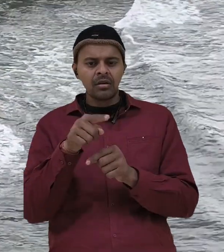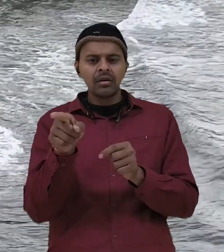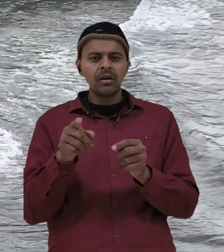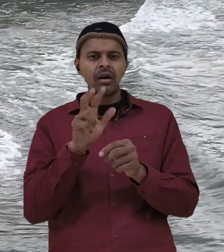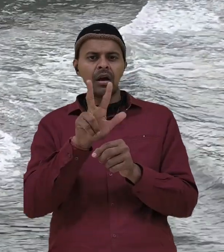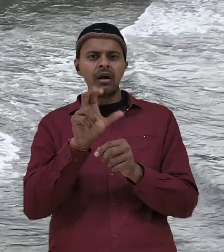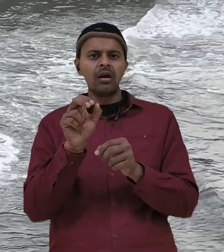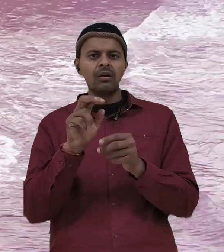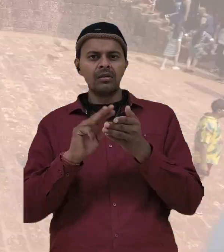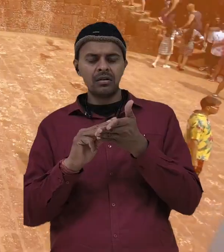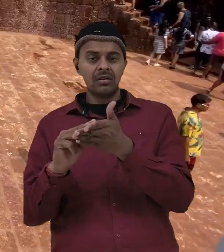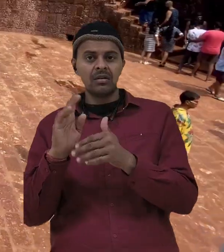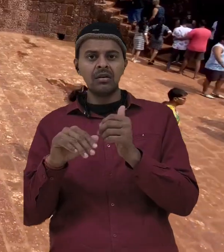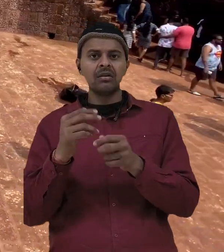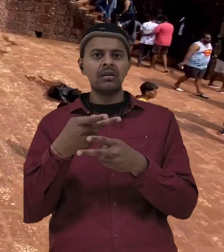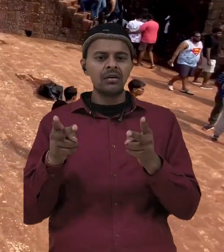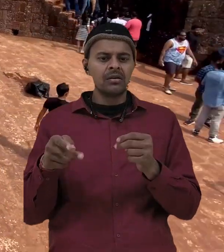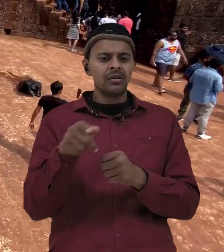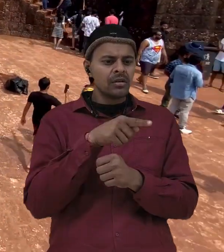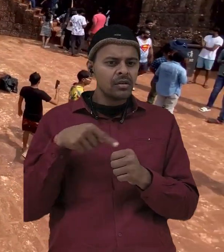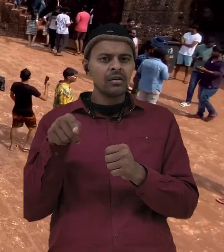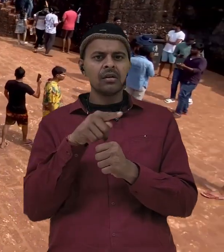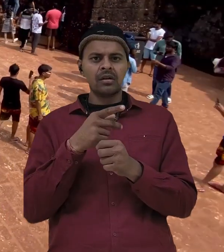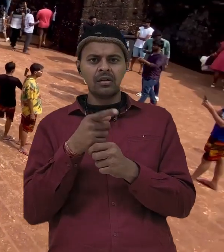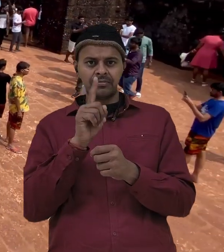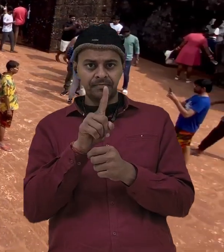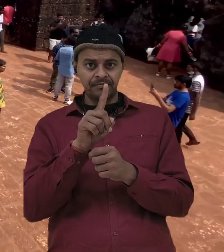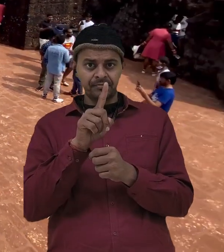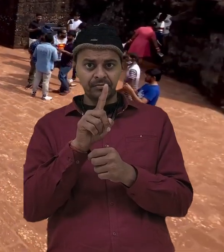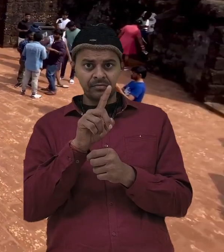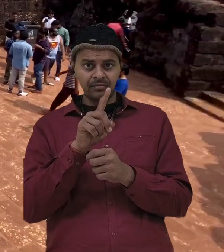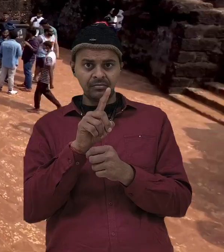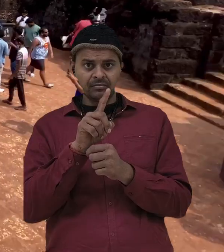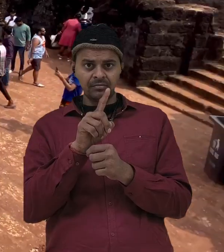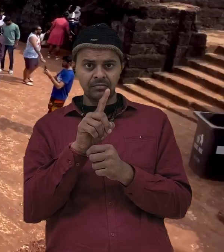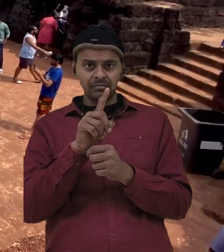Circle. The approximate length of the fortification wall is